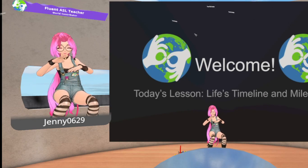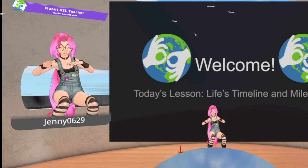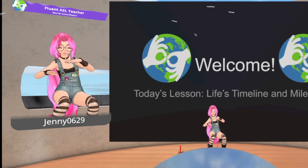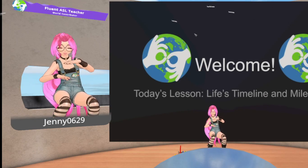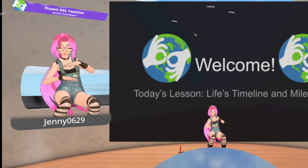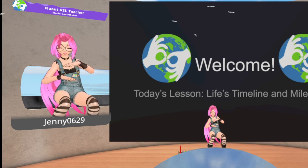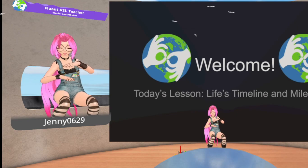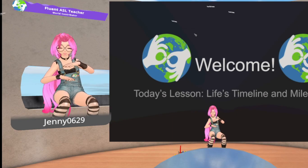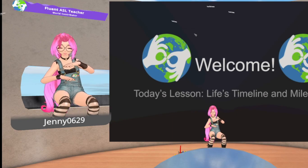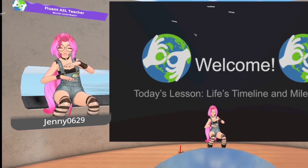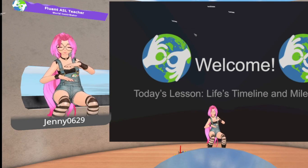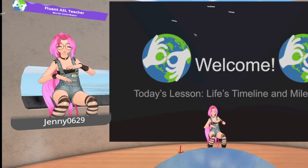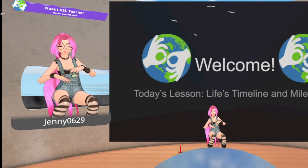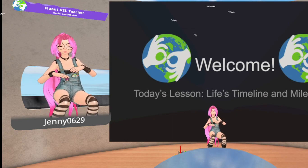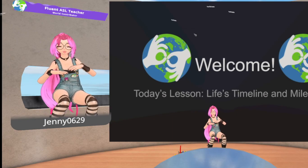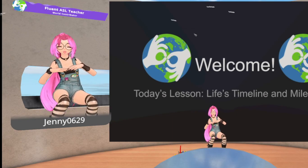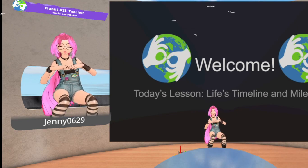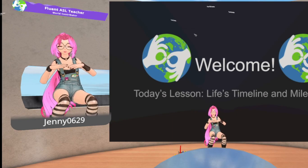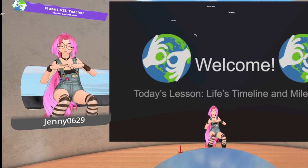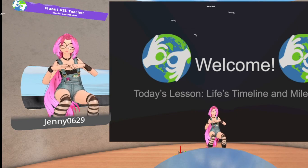Oh, basic like this?